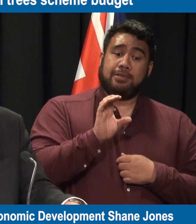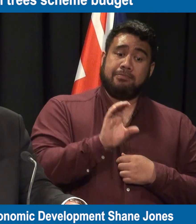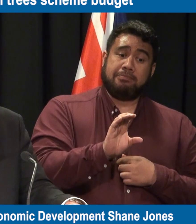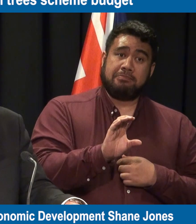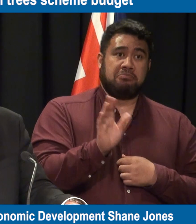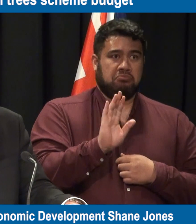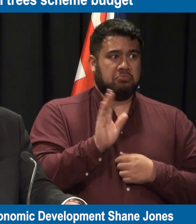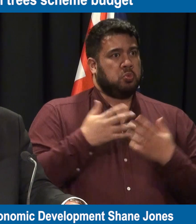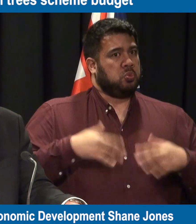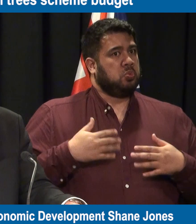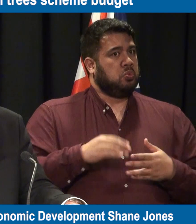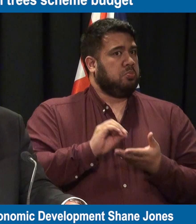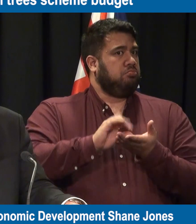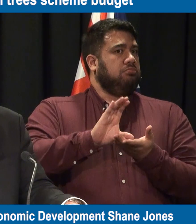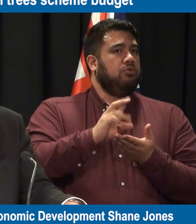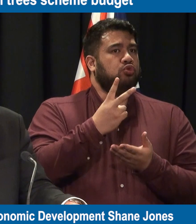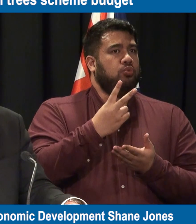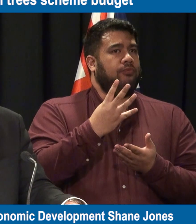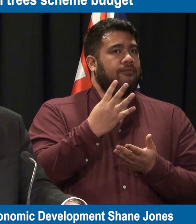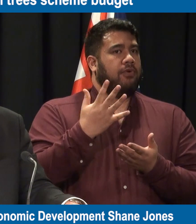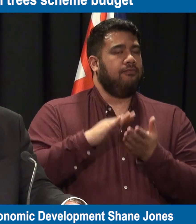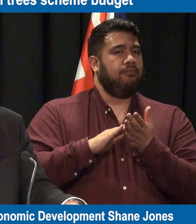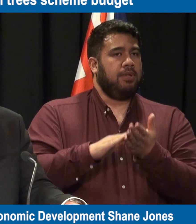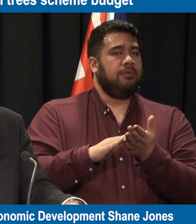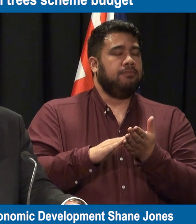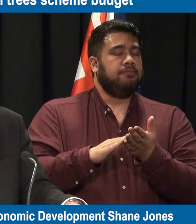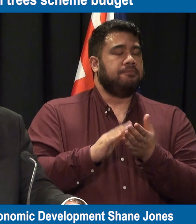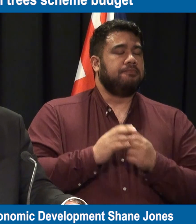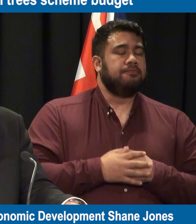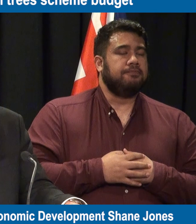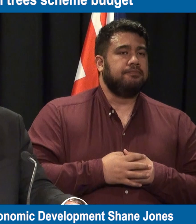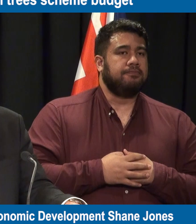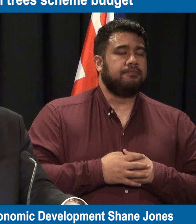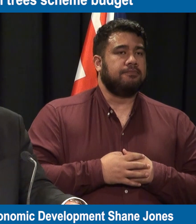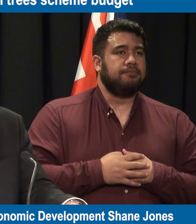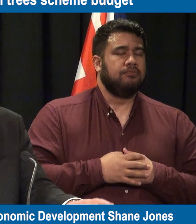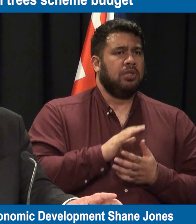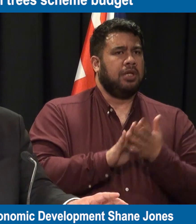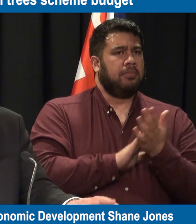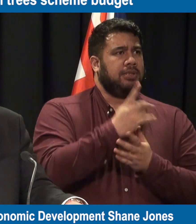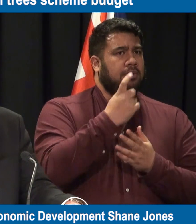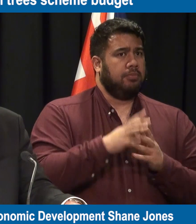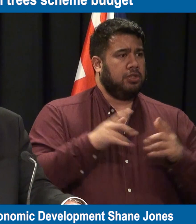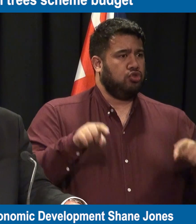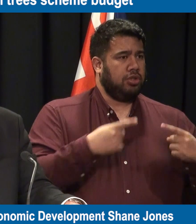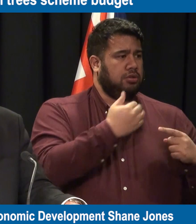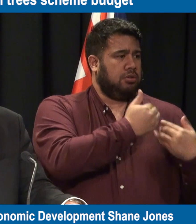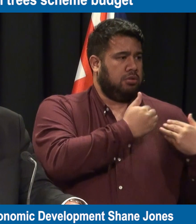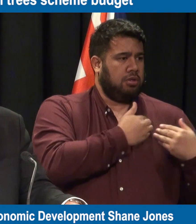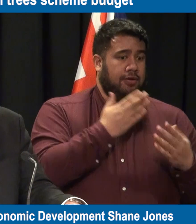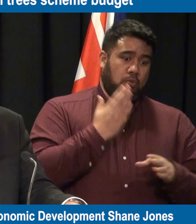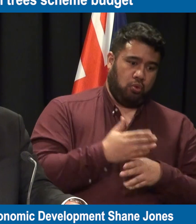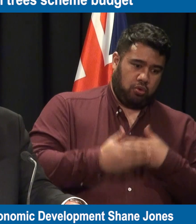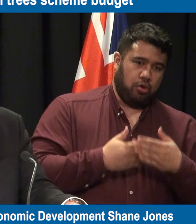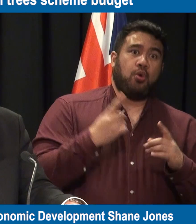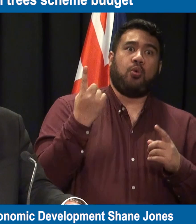of $245 million, and there are big challenges as to who's actually going to do the mahi. In